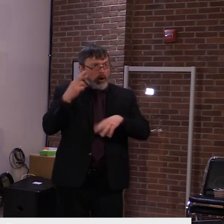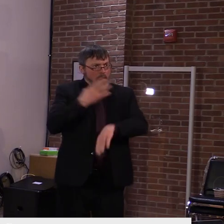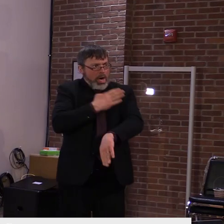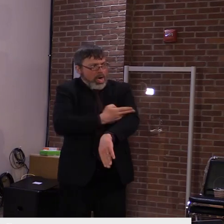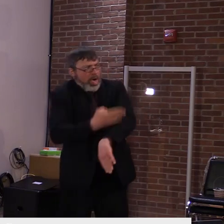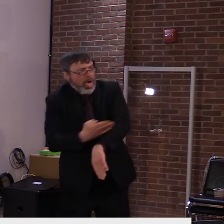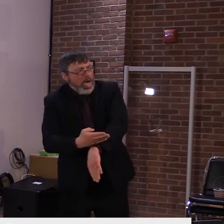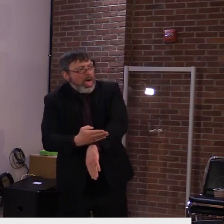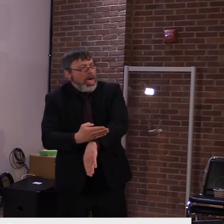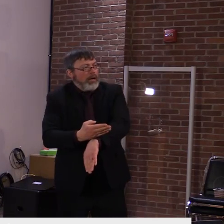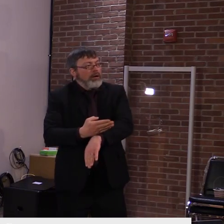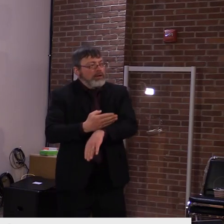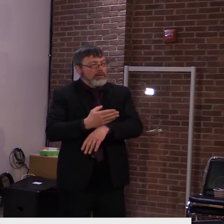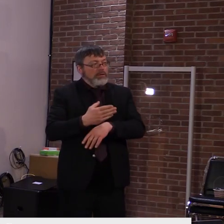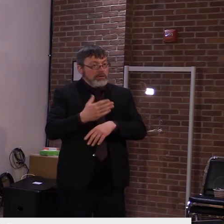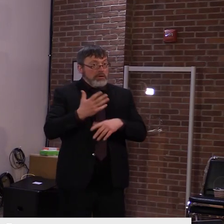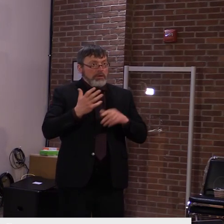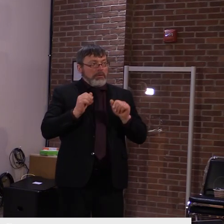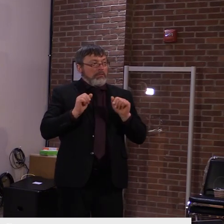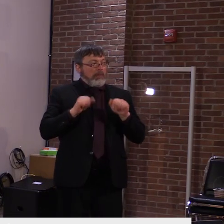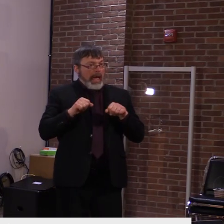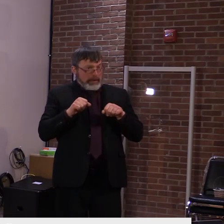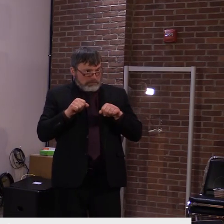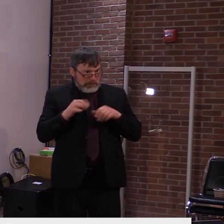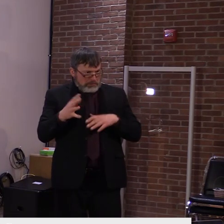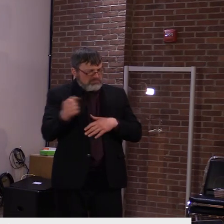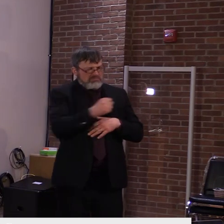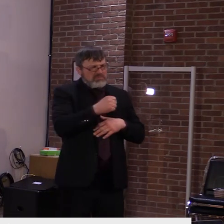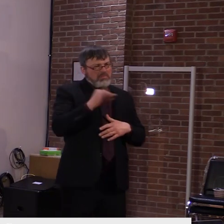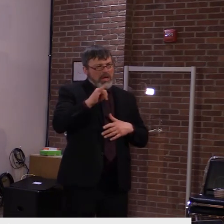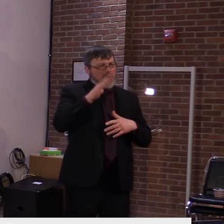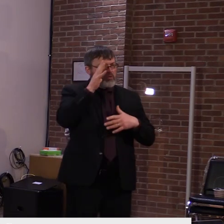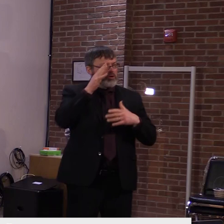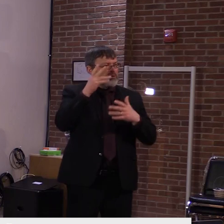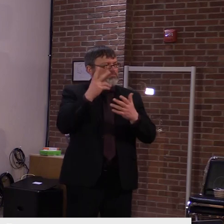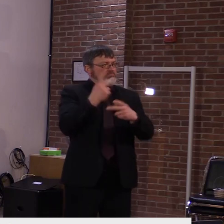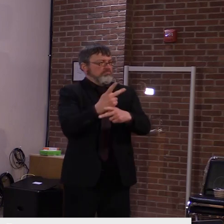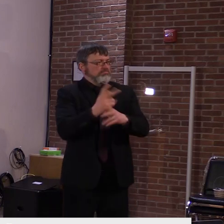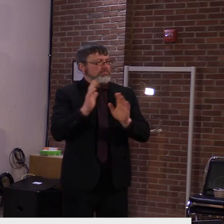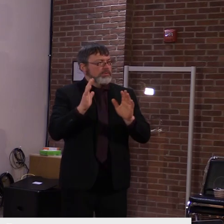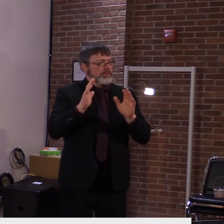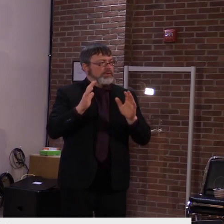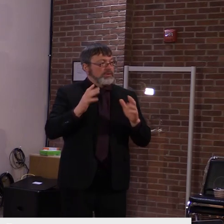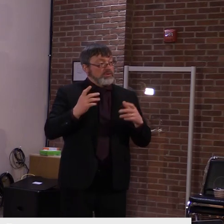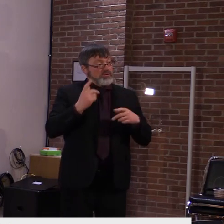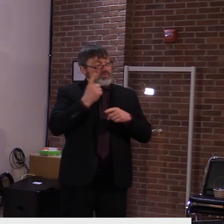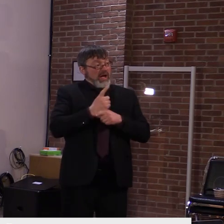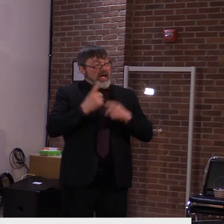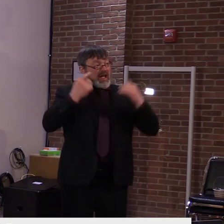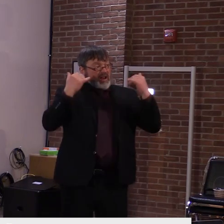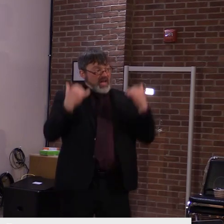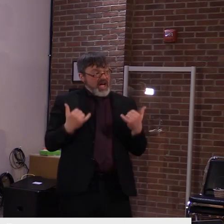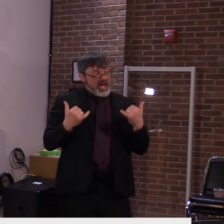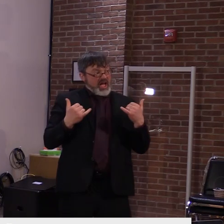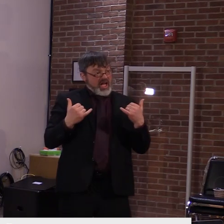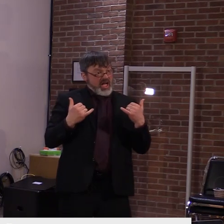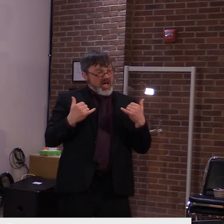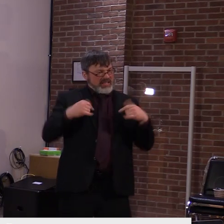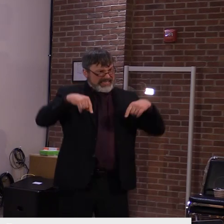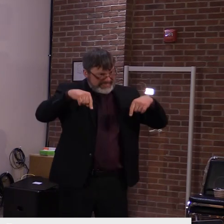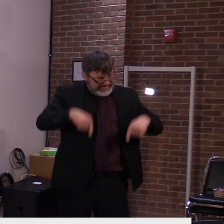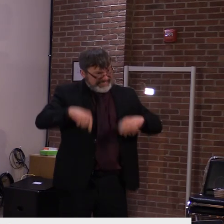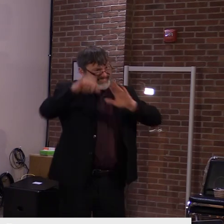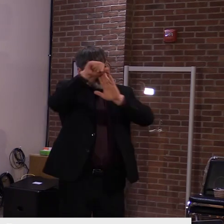as Secretary Smith said, you know, right now, today, we have 24 people in the hospital in the whole state, and we